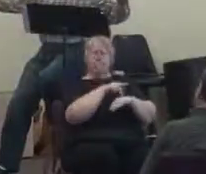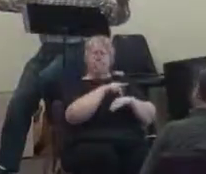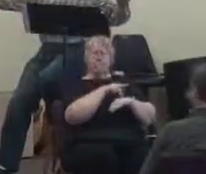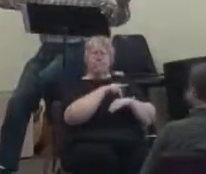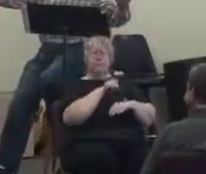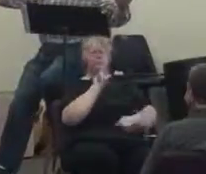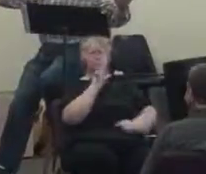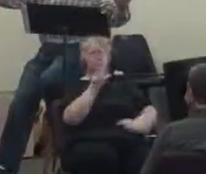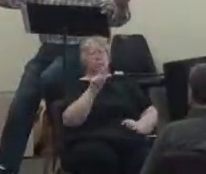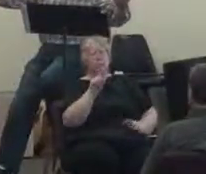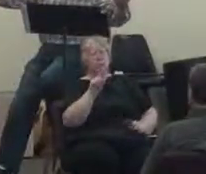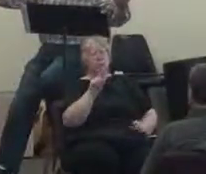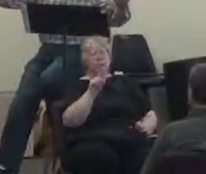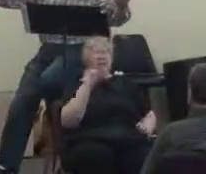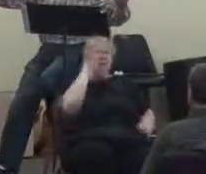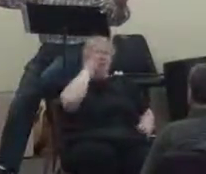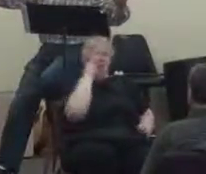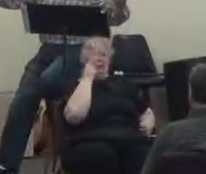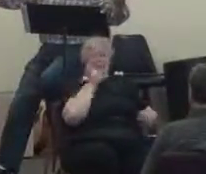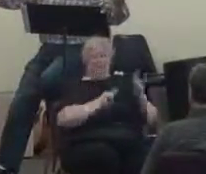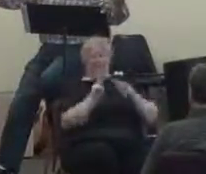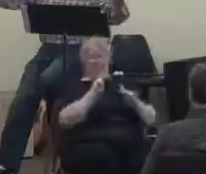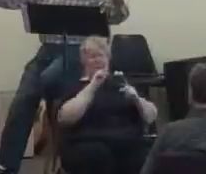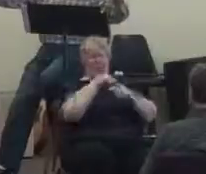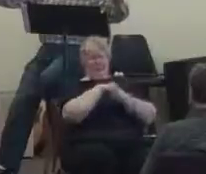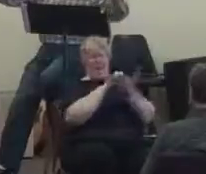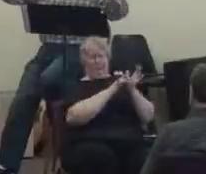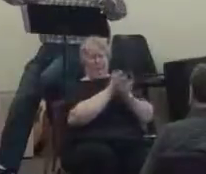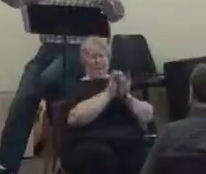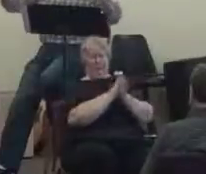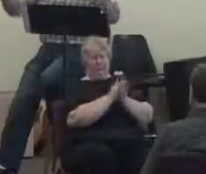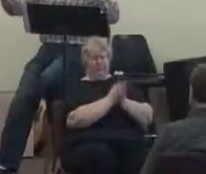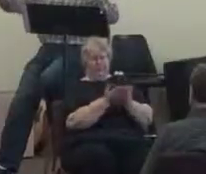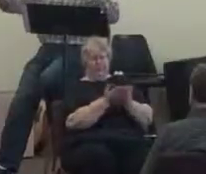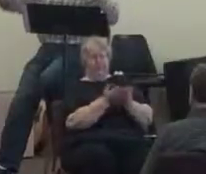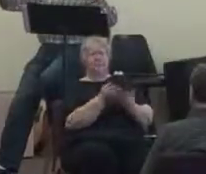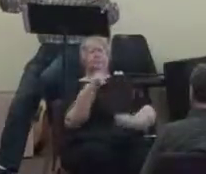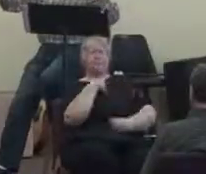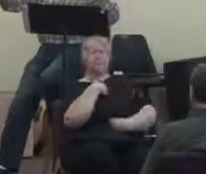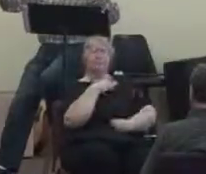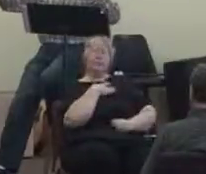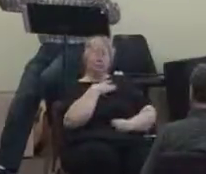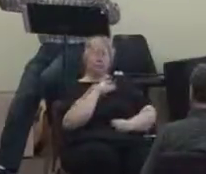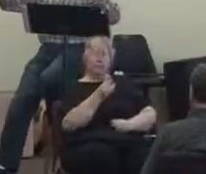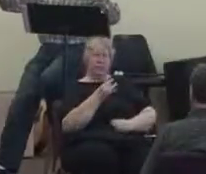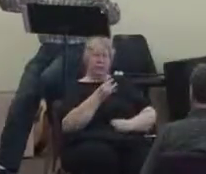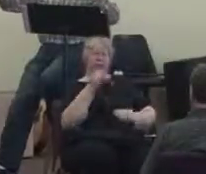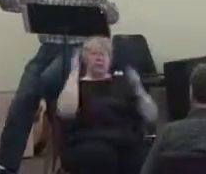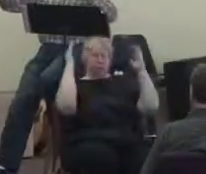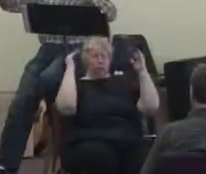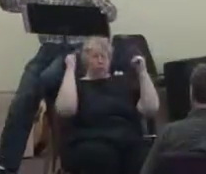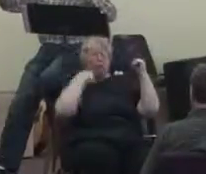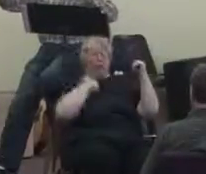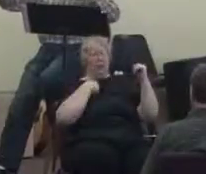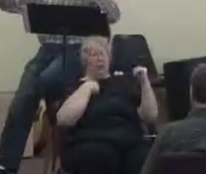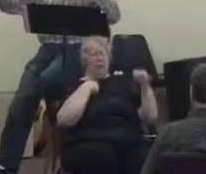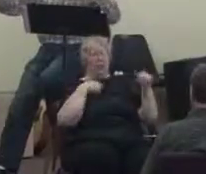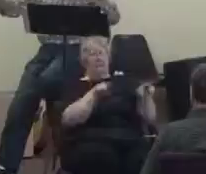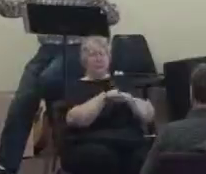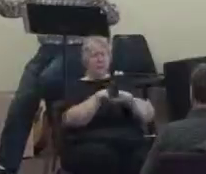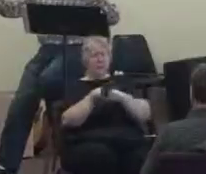one of the coolest people in Scripture. I like to kind of sort of hope I'm like Peter.